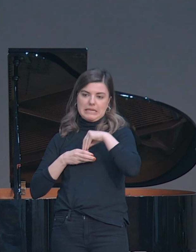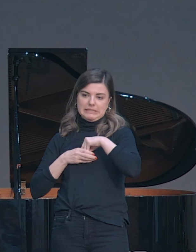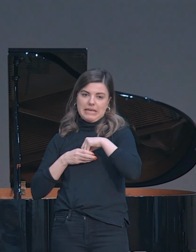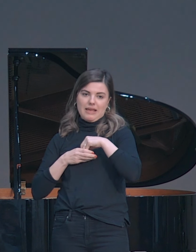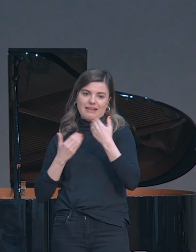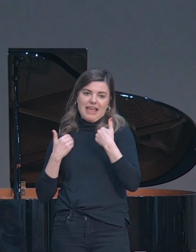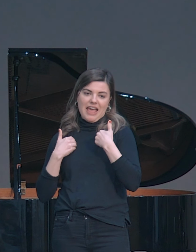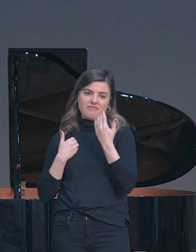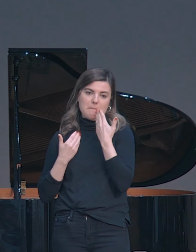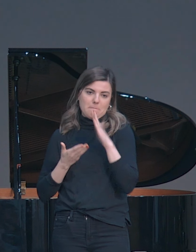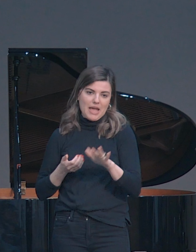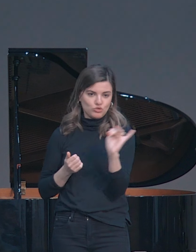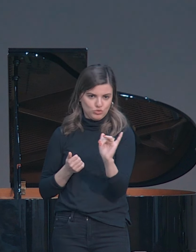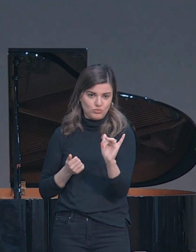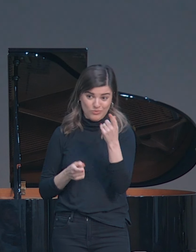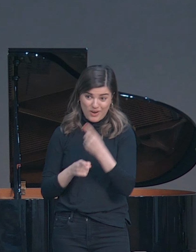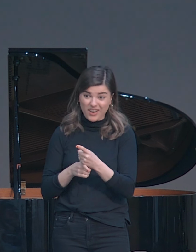the inside.